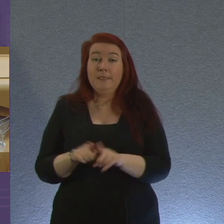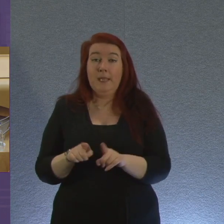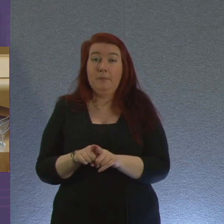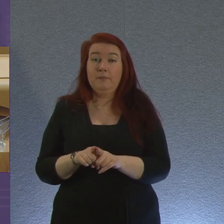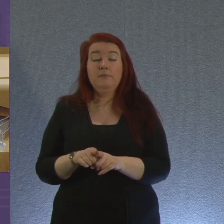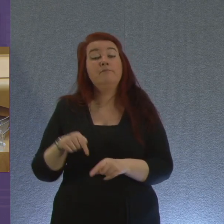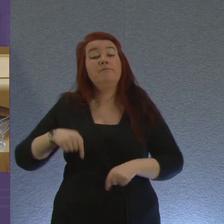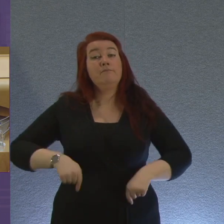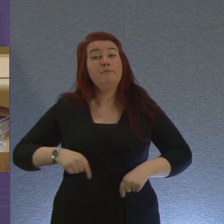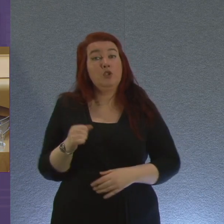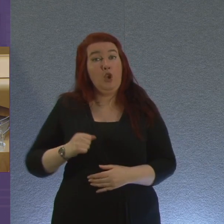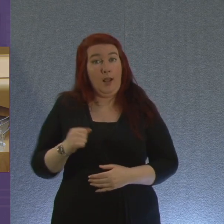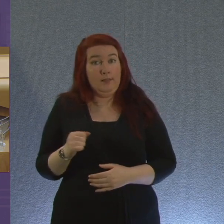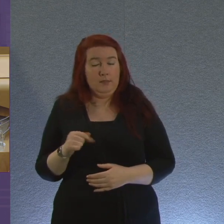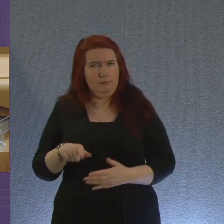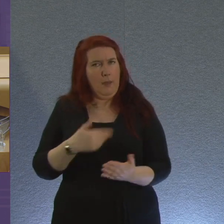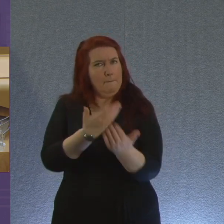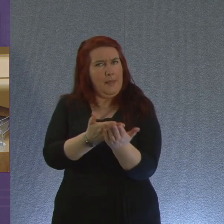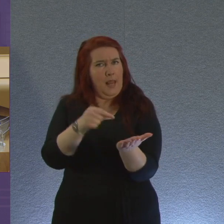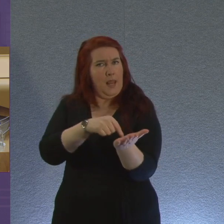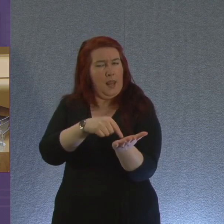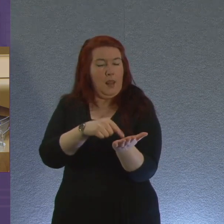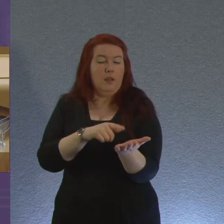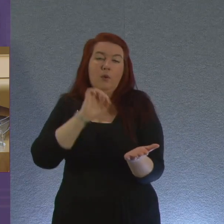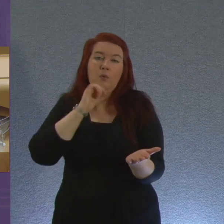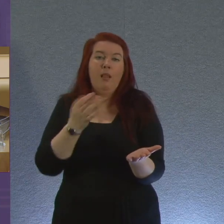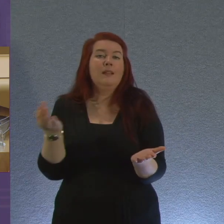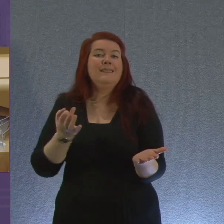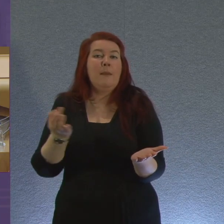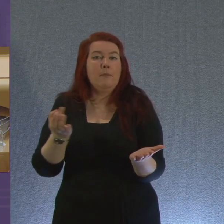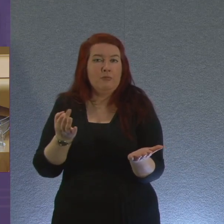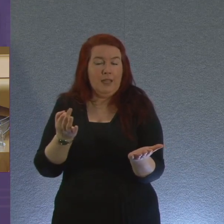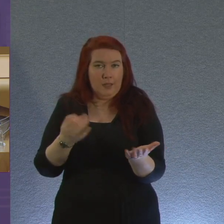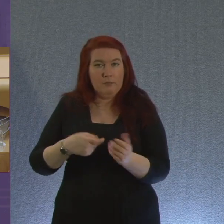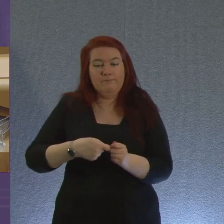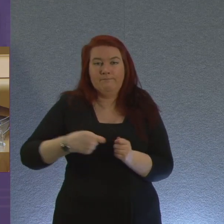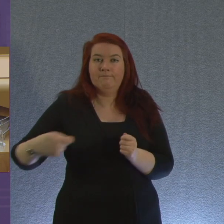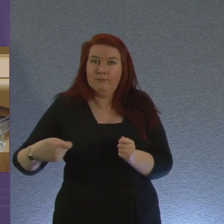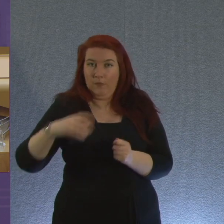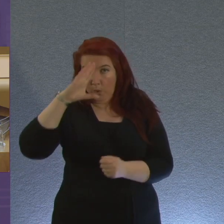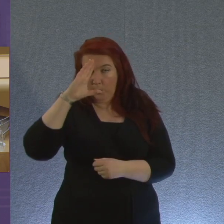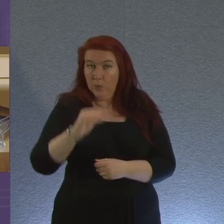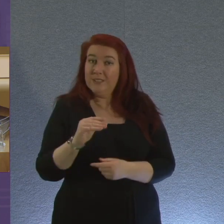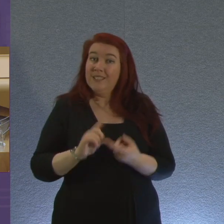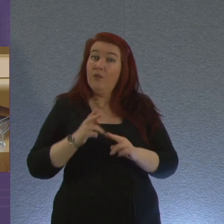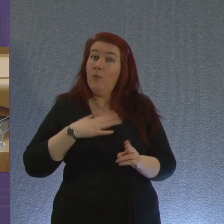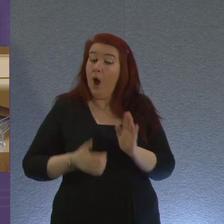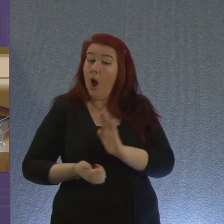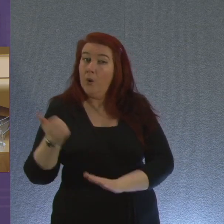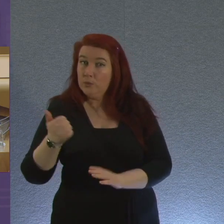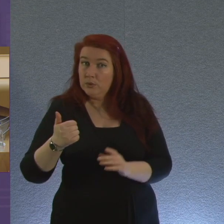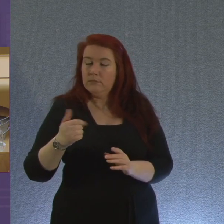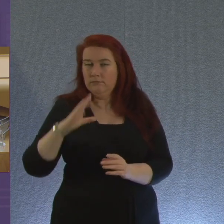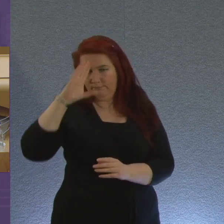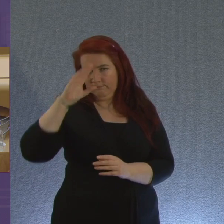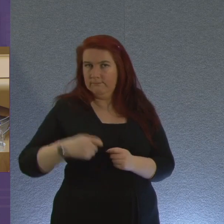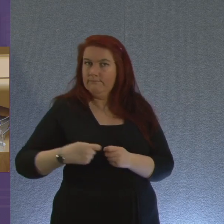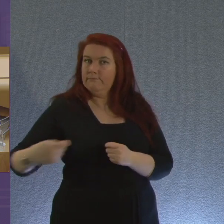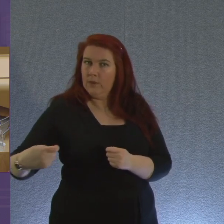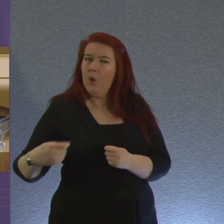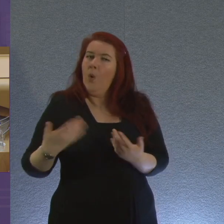Scotland, the bill before us today temporarily extends the notice periods for all evictions except in certain